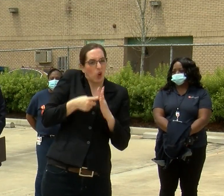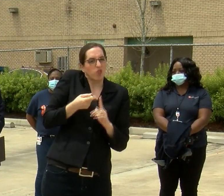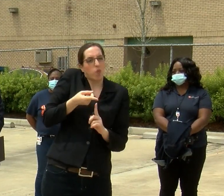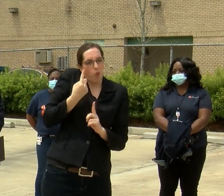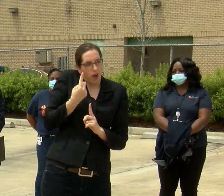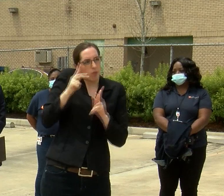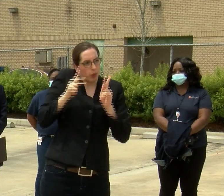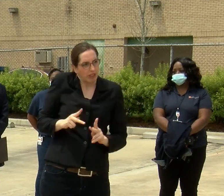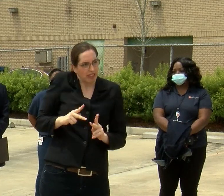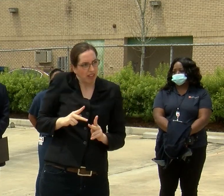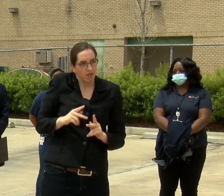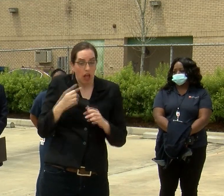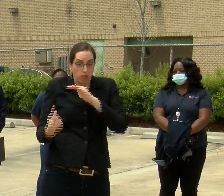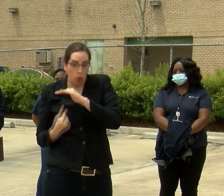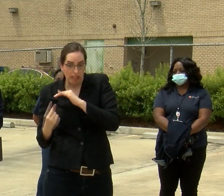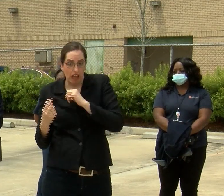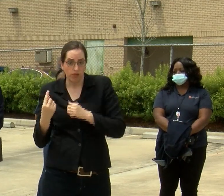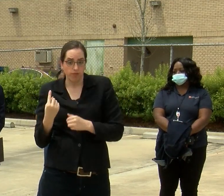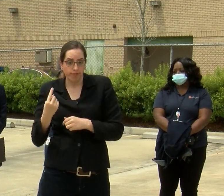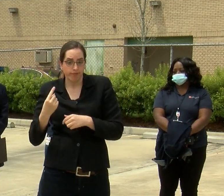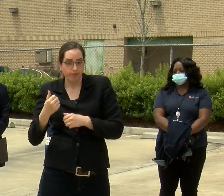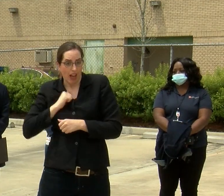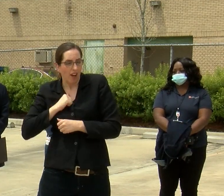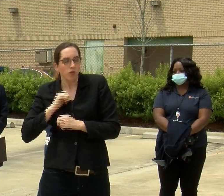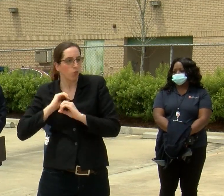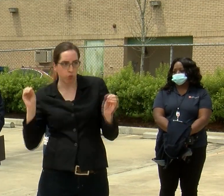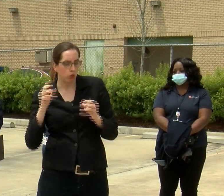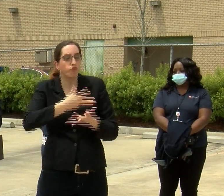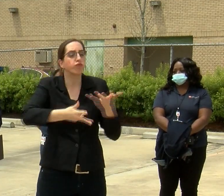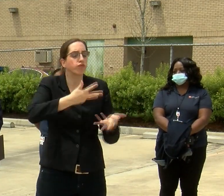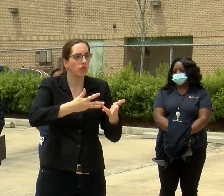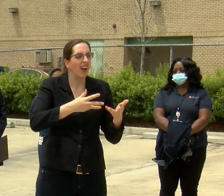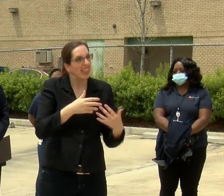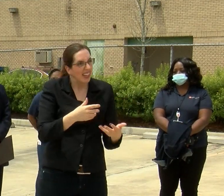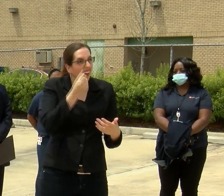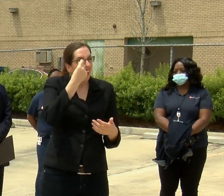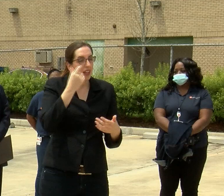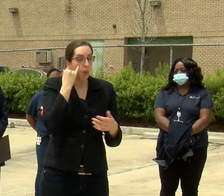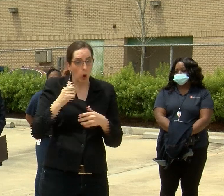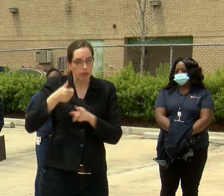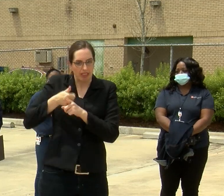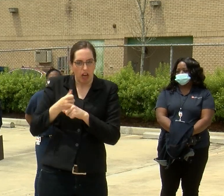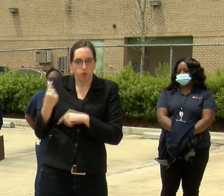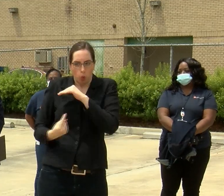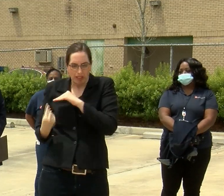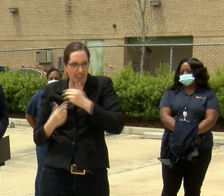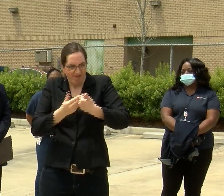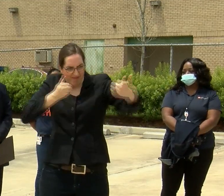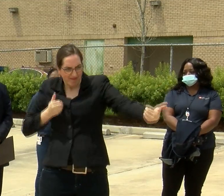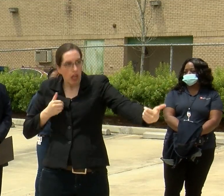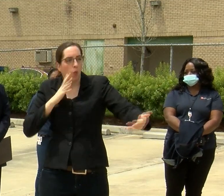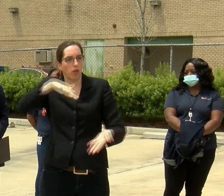was infected and didn't quarantine. But if they quarantined themselves, it dropped to 0. And